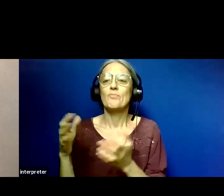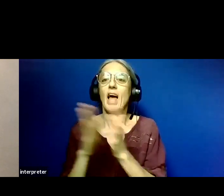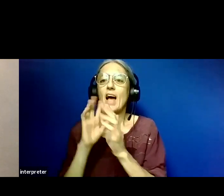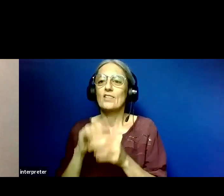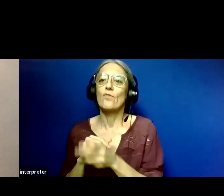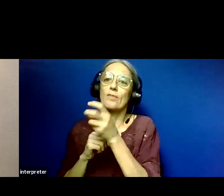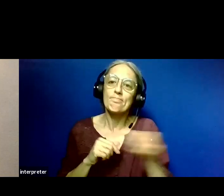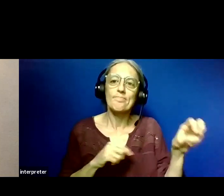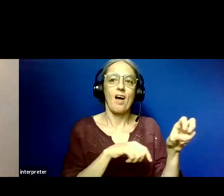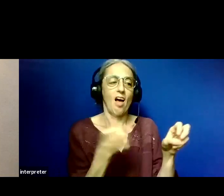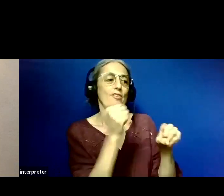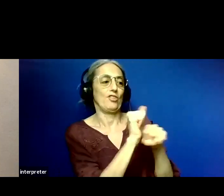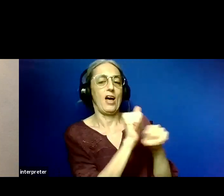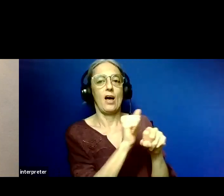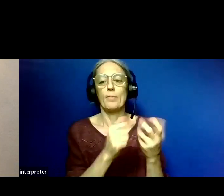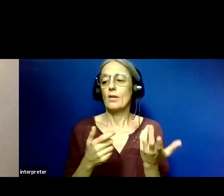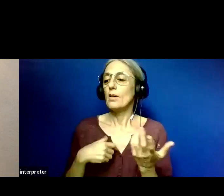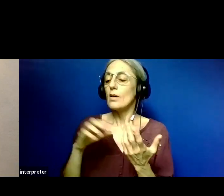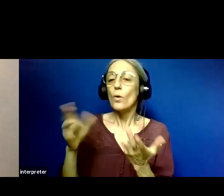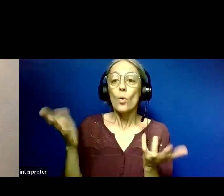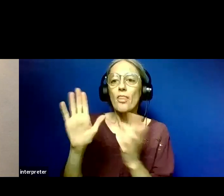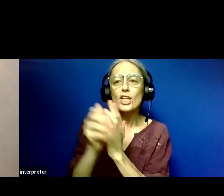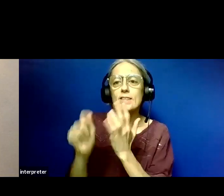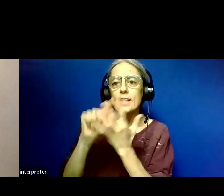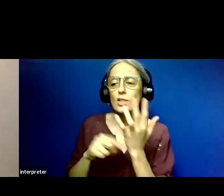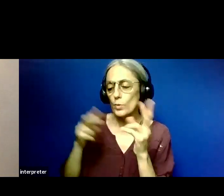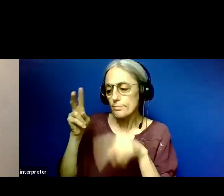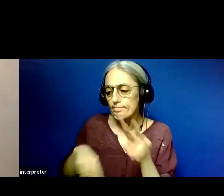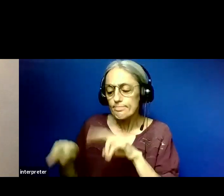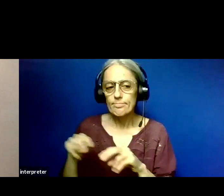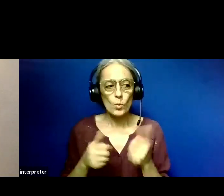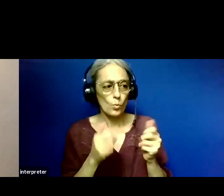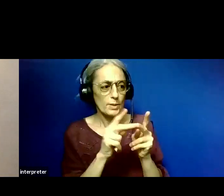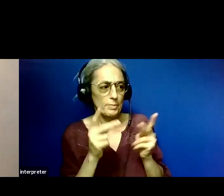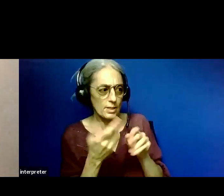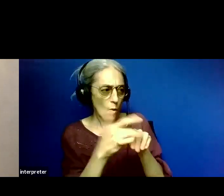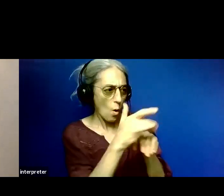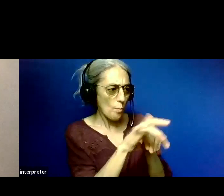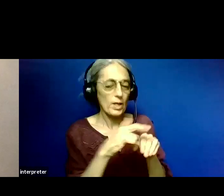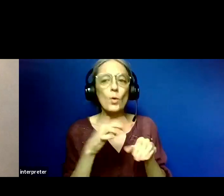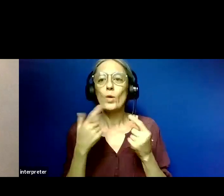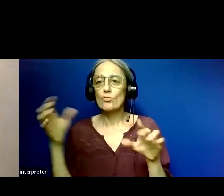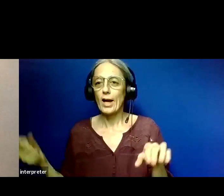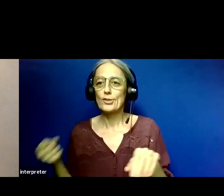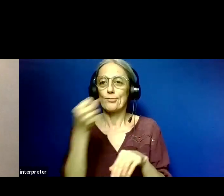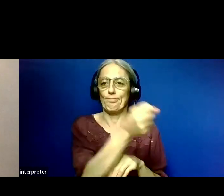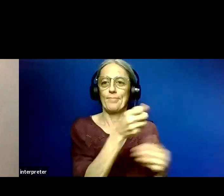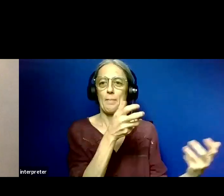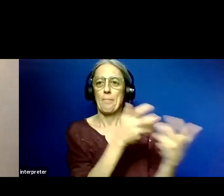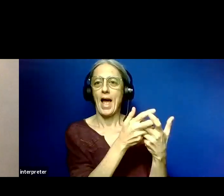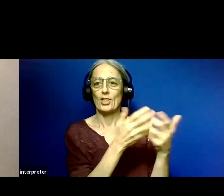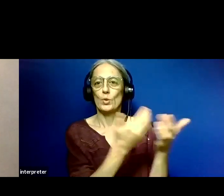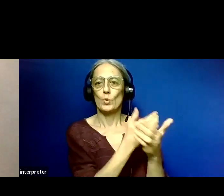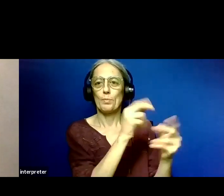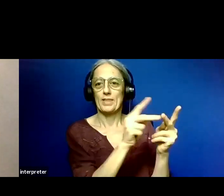their qualifications, we look at the open jobs, and we try to match them to another position. And we have spent